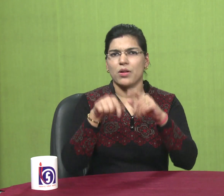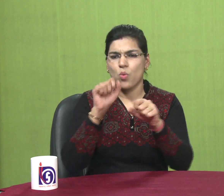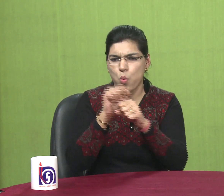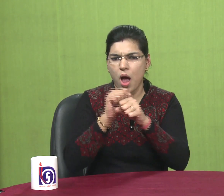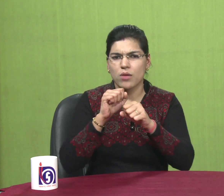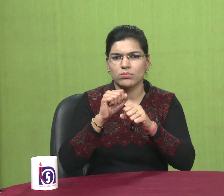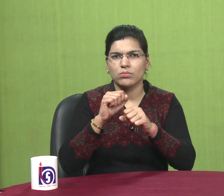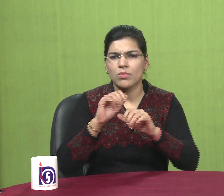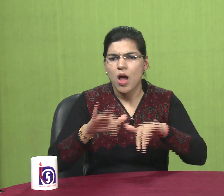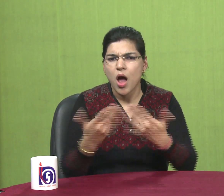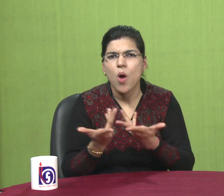How does the email work?